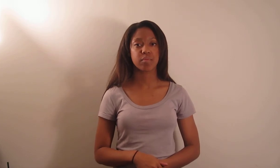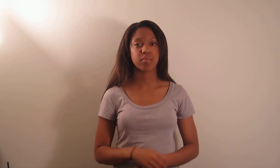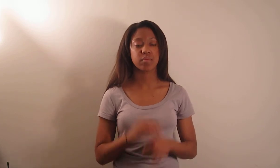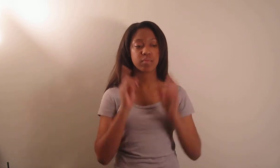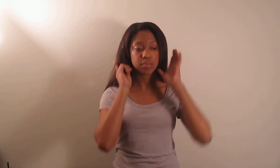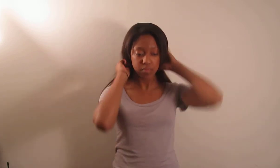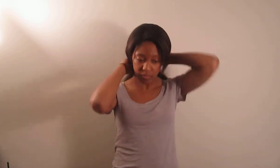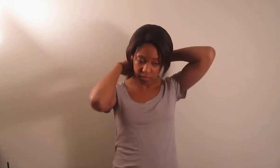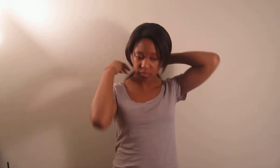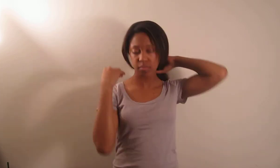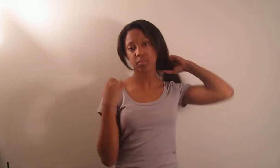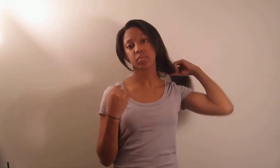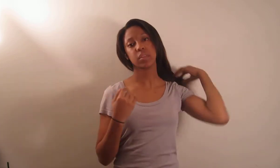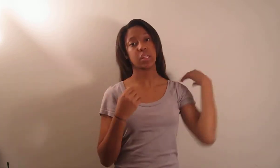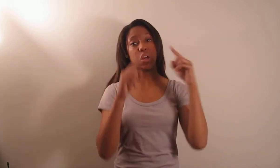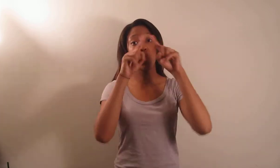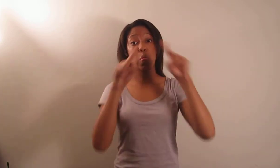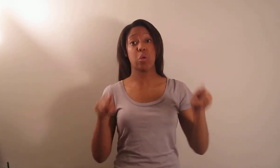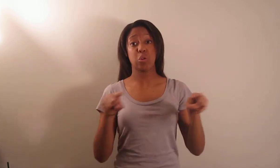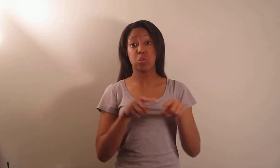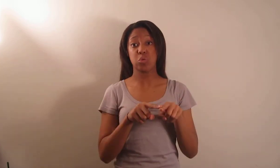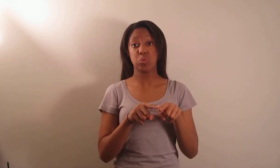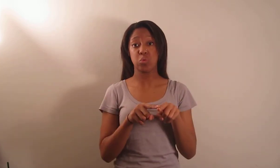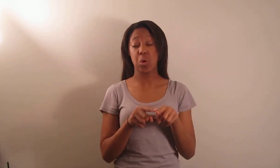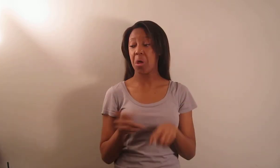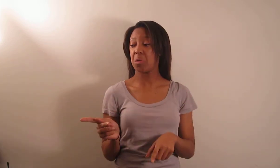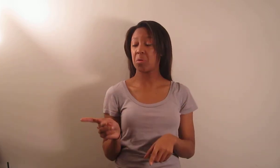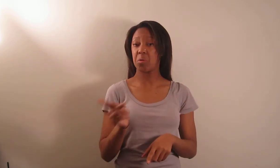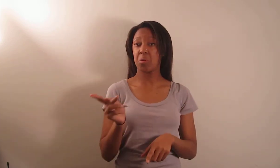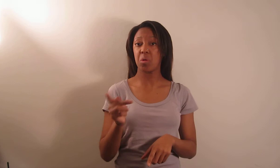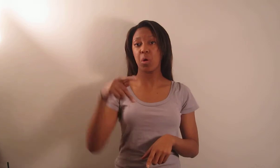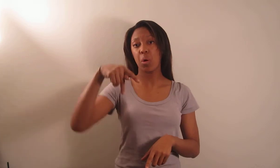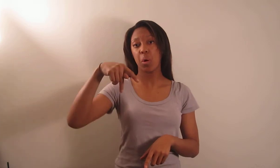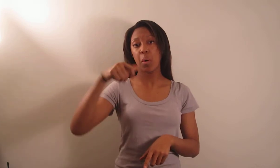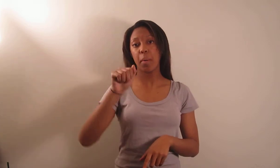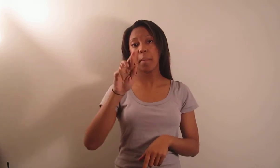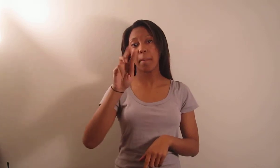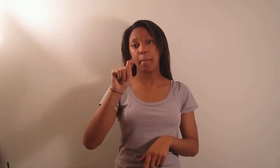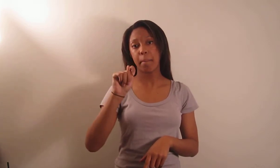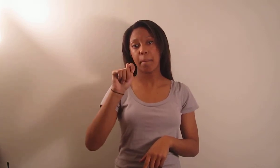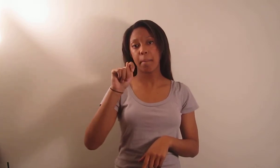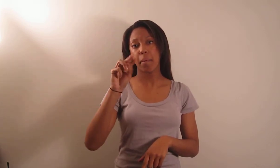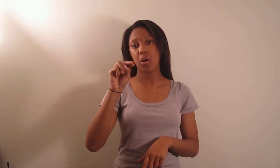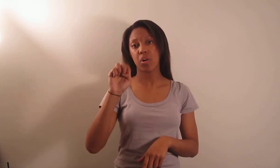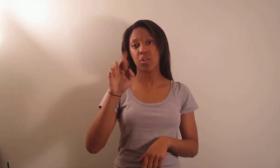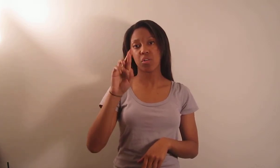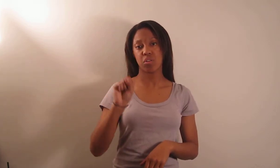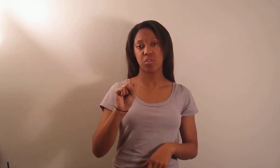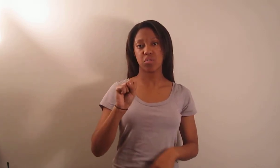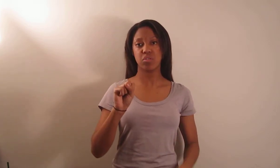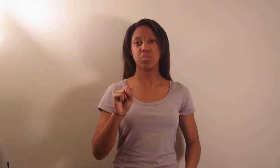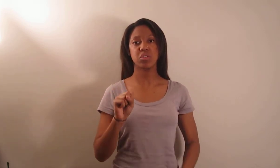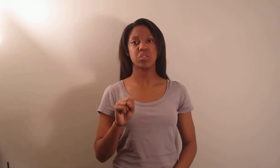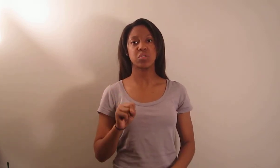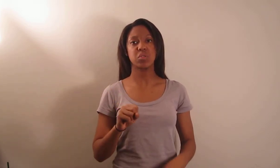The Triangle partners were in a bracing daily battle for economic survival, and they meant to control all they could.